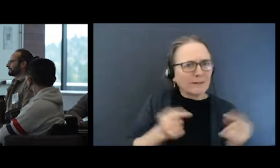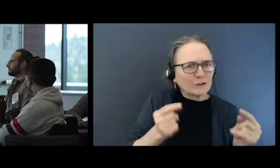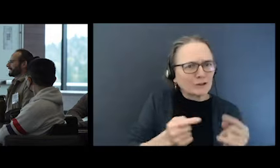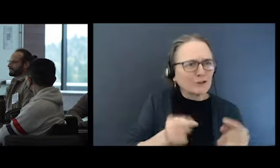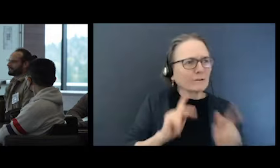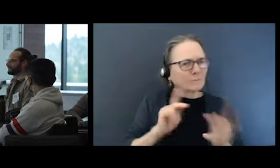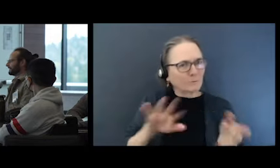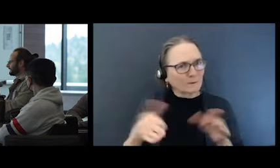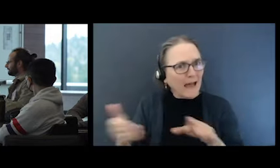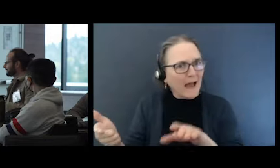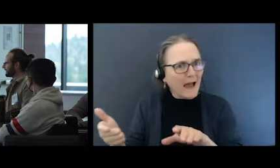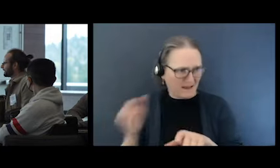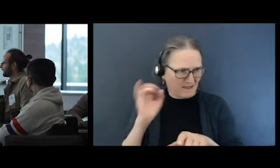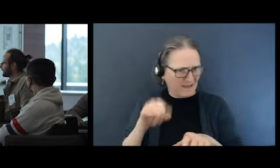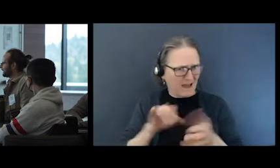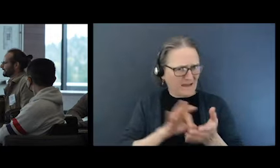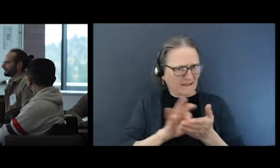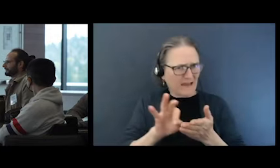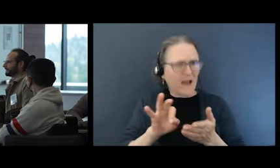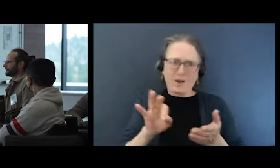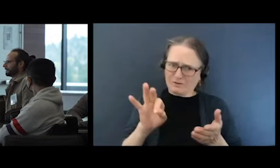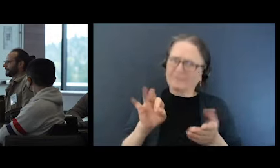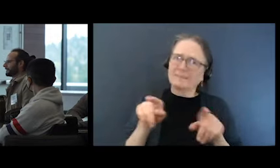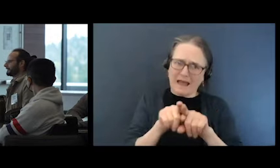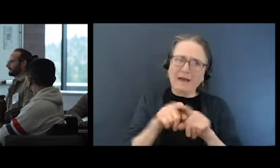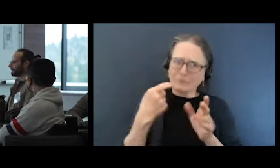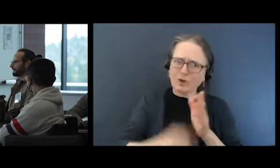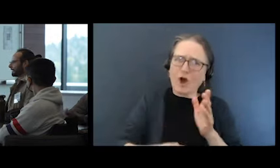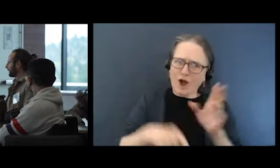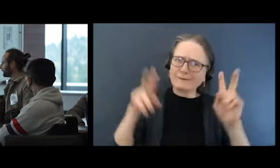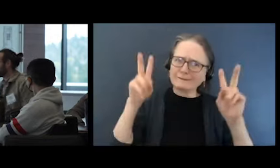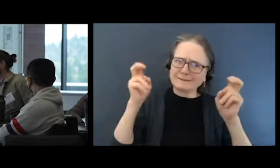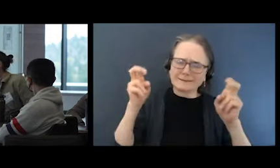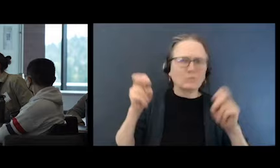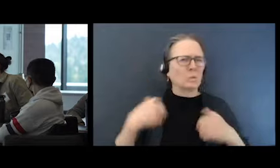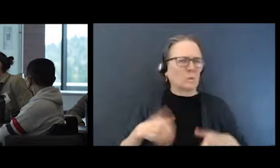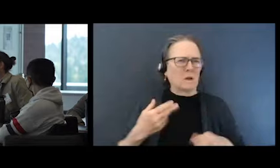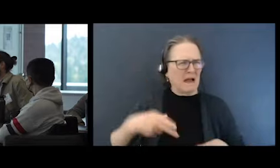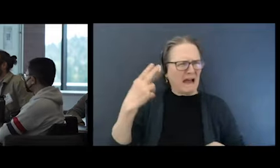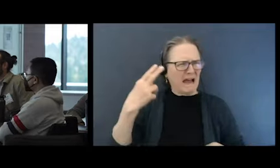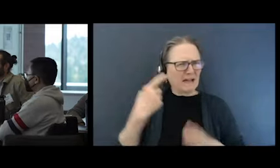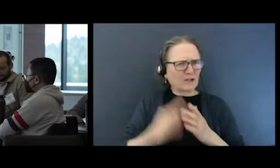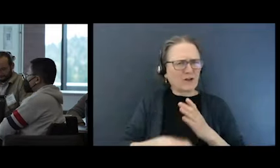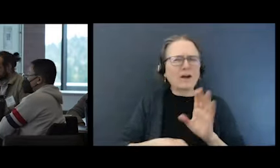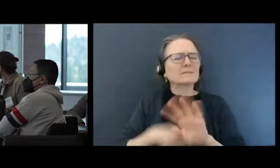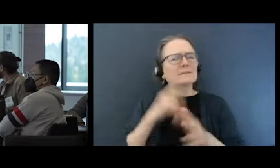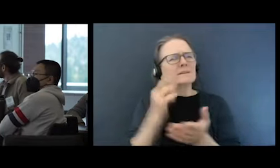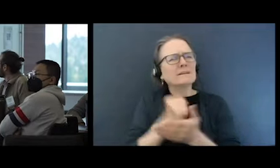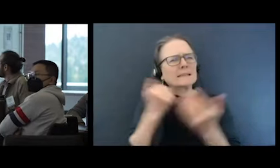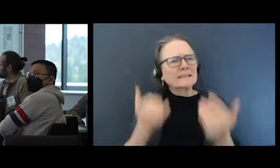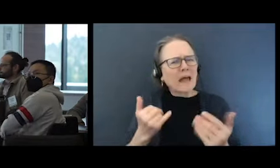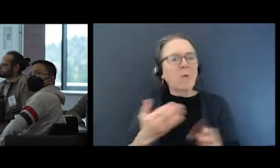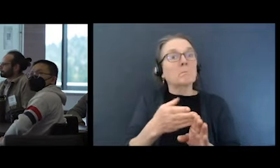And yeah, so that's just something that's been going through my mind. Other folks have been talking.